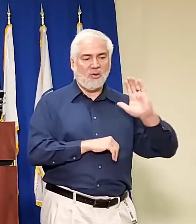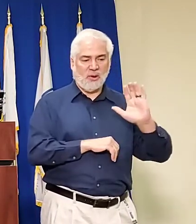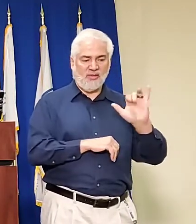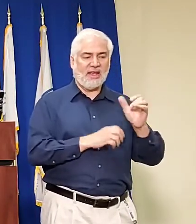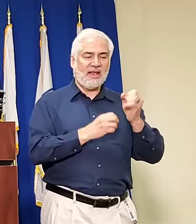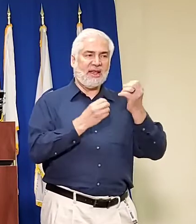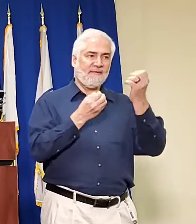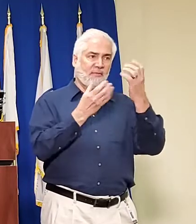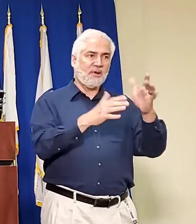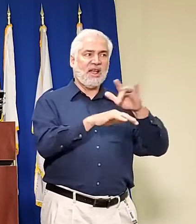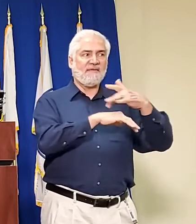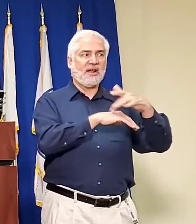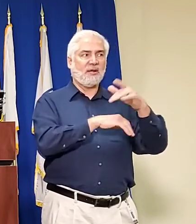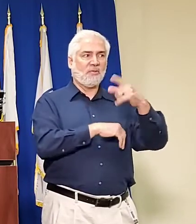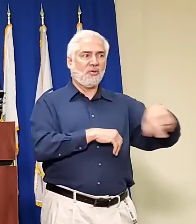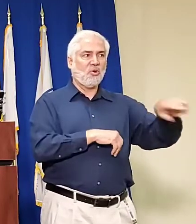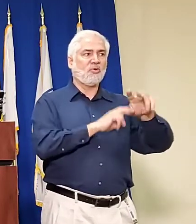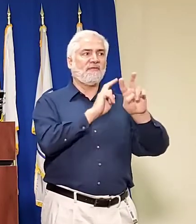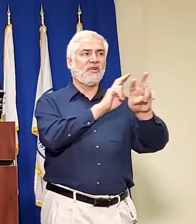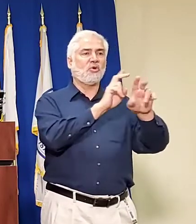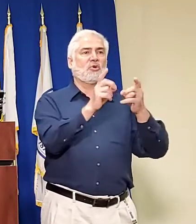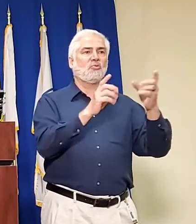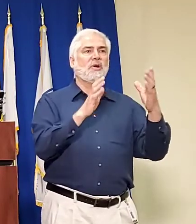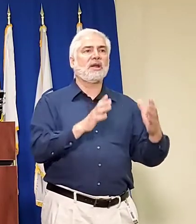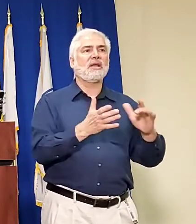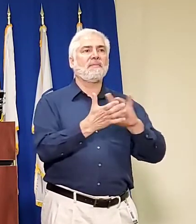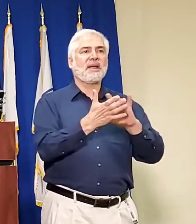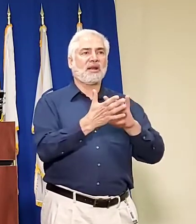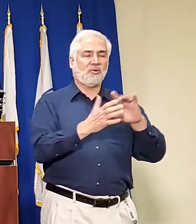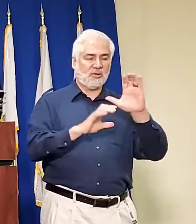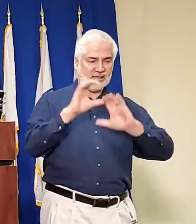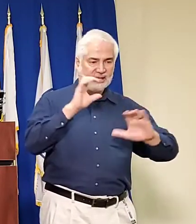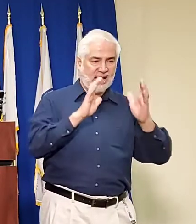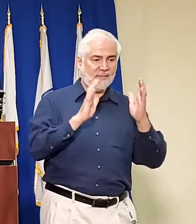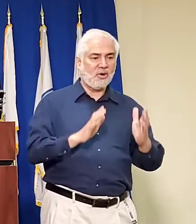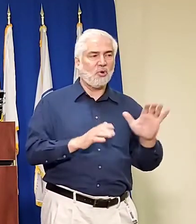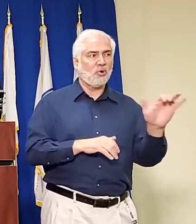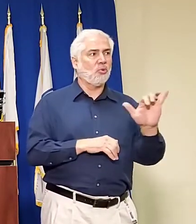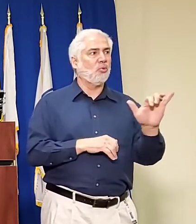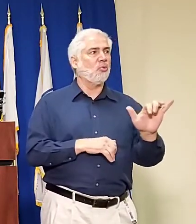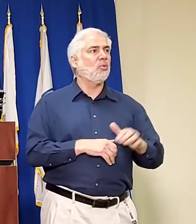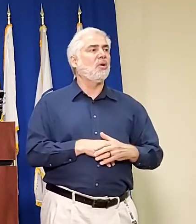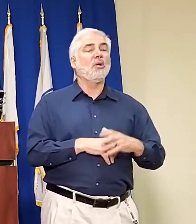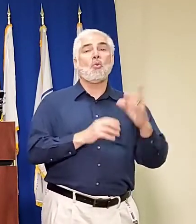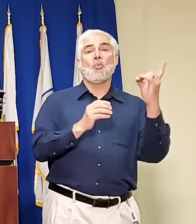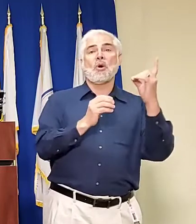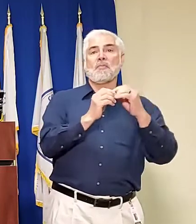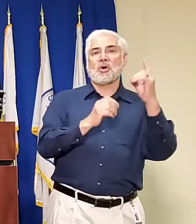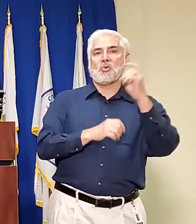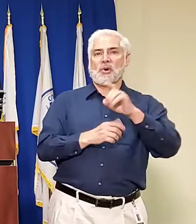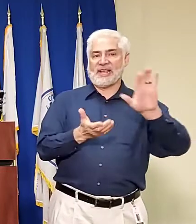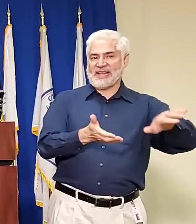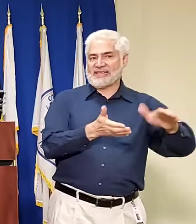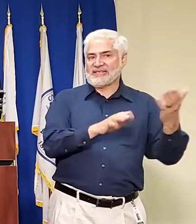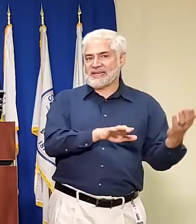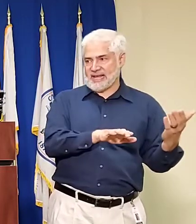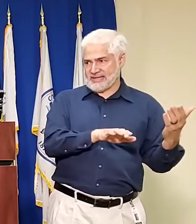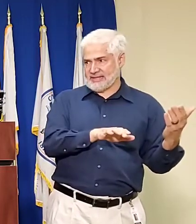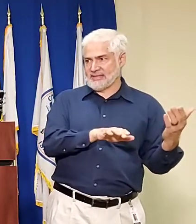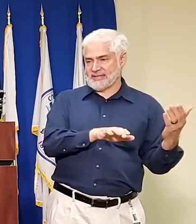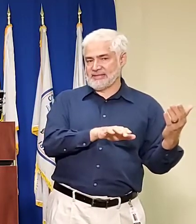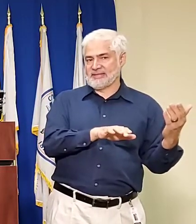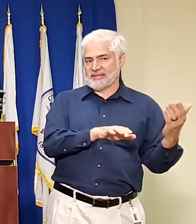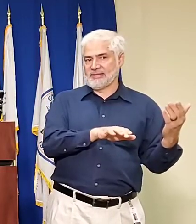is available to those funeral directors as well as to the medical examiner. Okay. And one more question on fatalities.